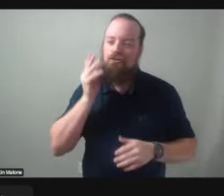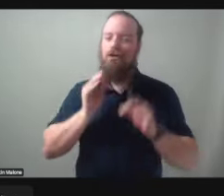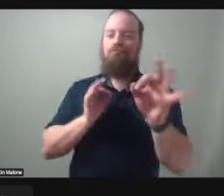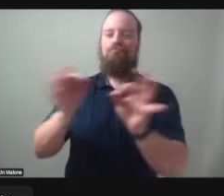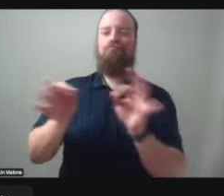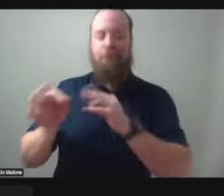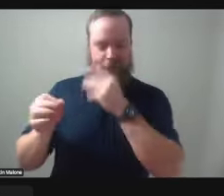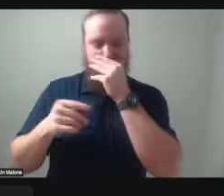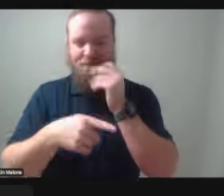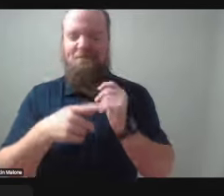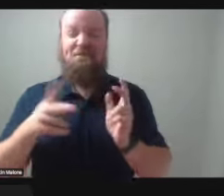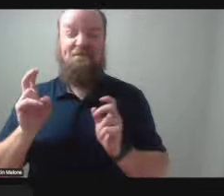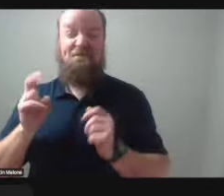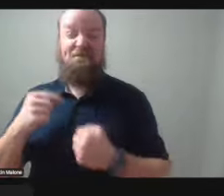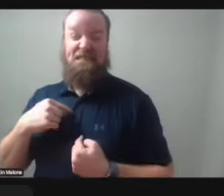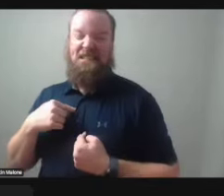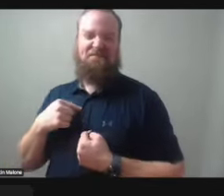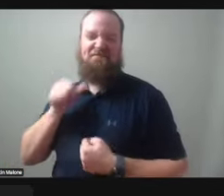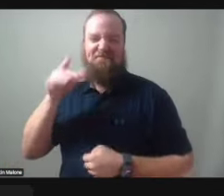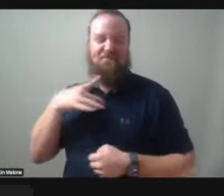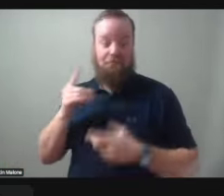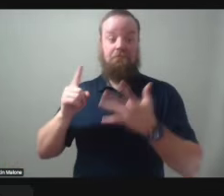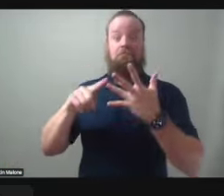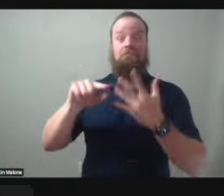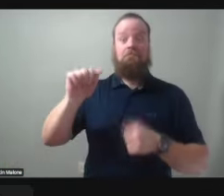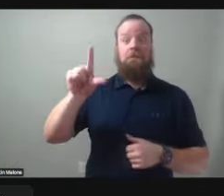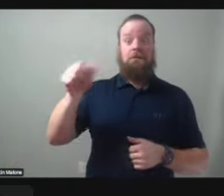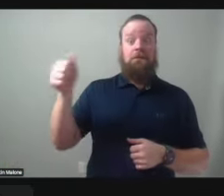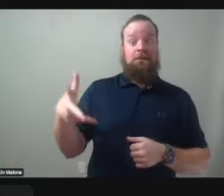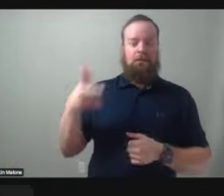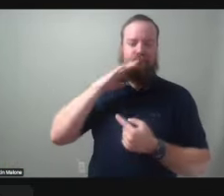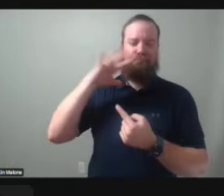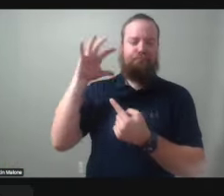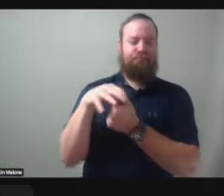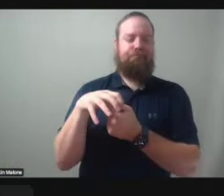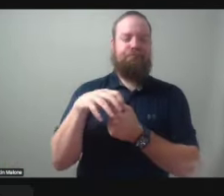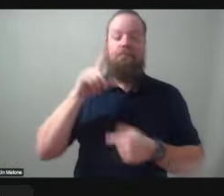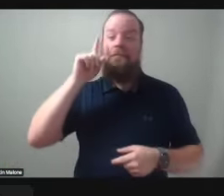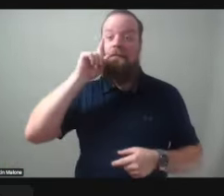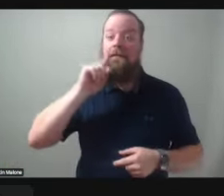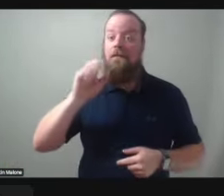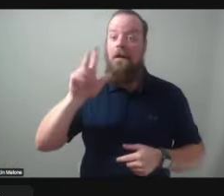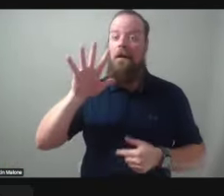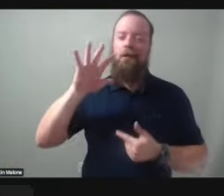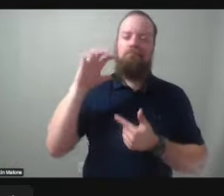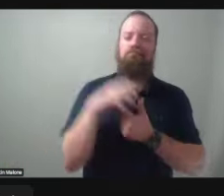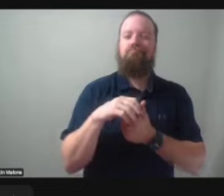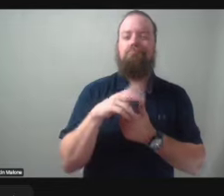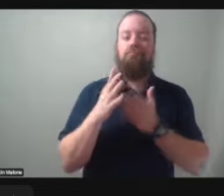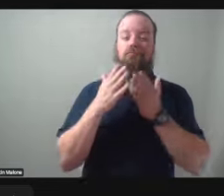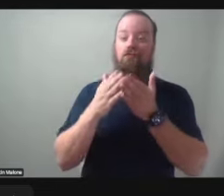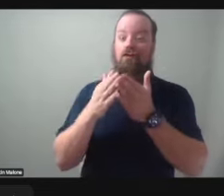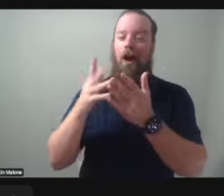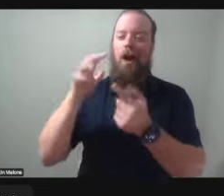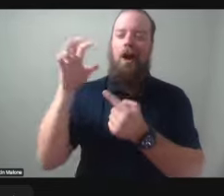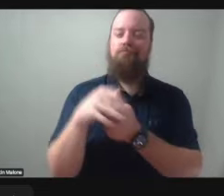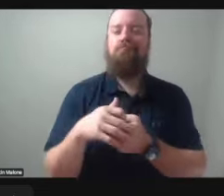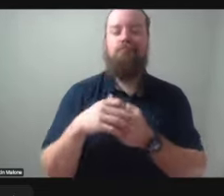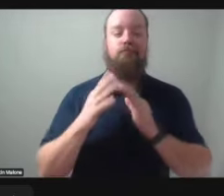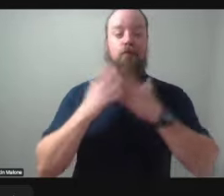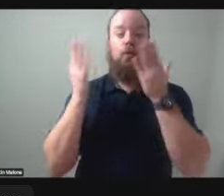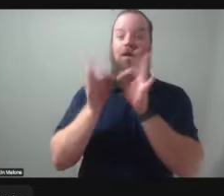deaf person will come up and share their experience or deaf poetry. I don't usually attend them. I do love